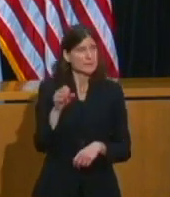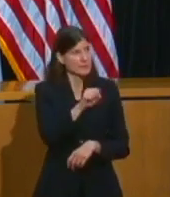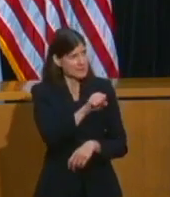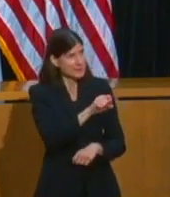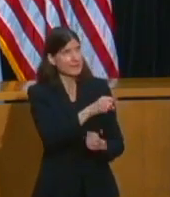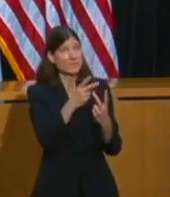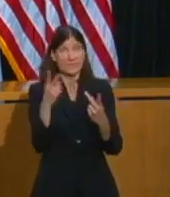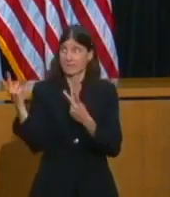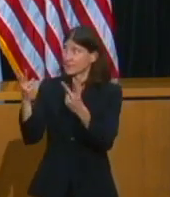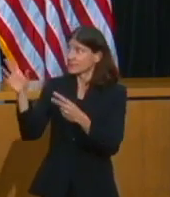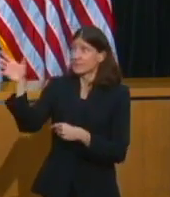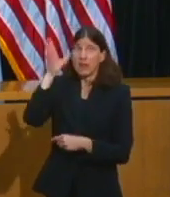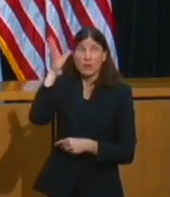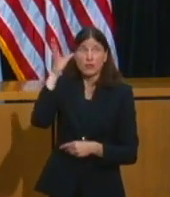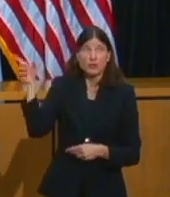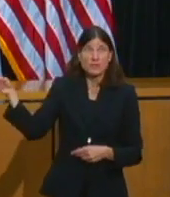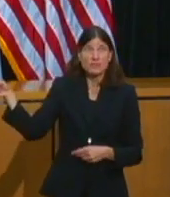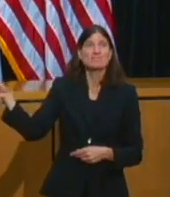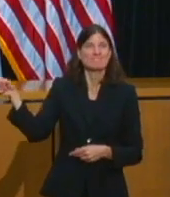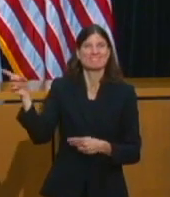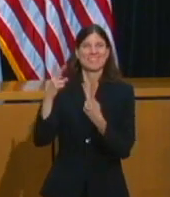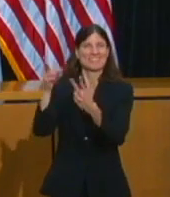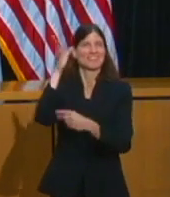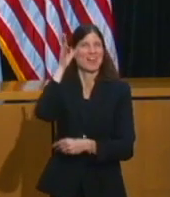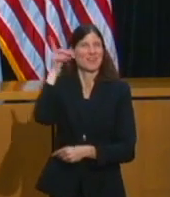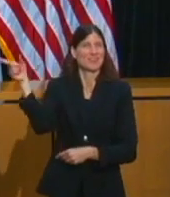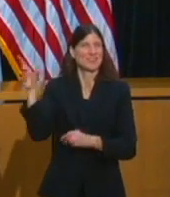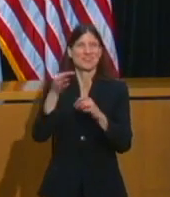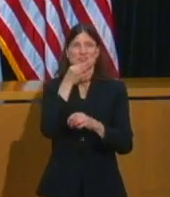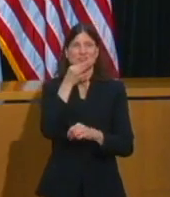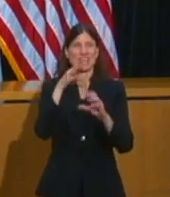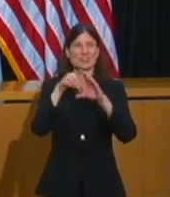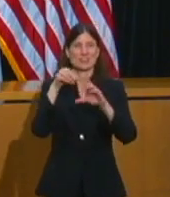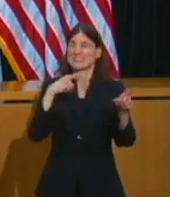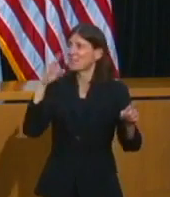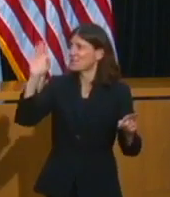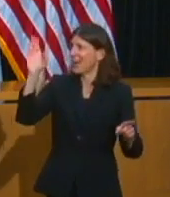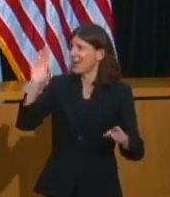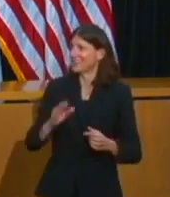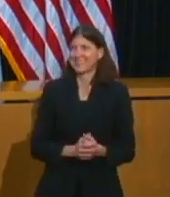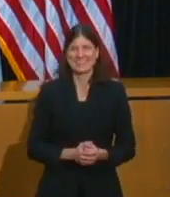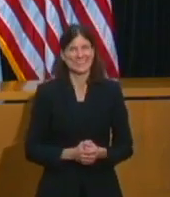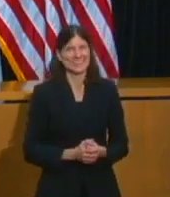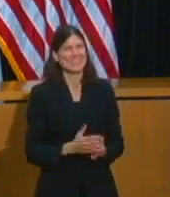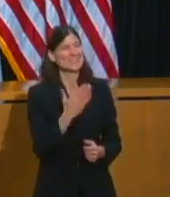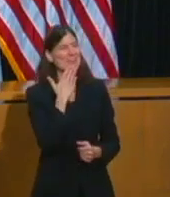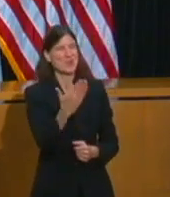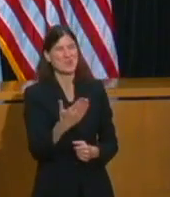Soon. Yeah. Tell him we said hi. I will. Thank you.